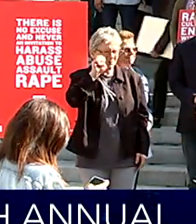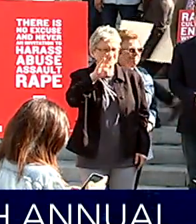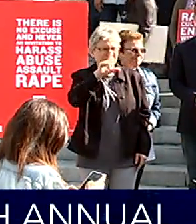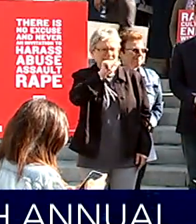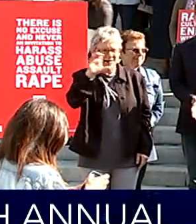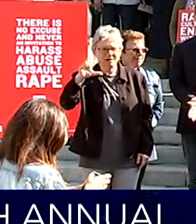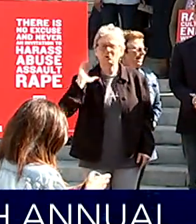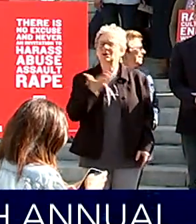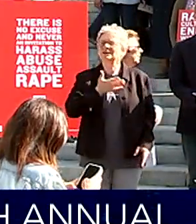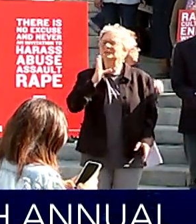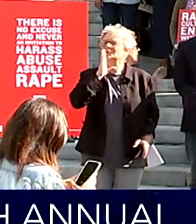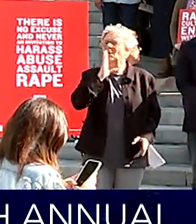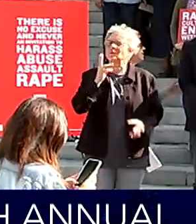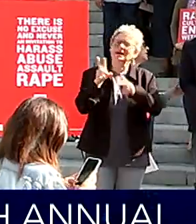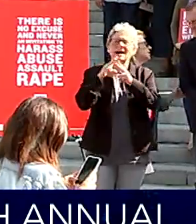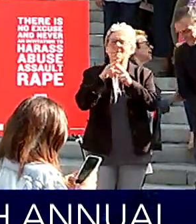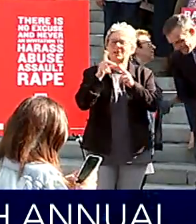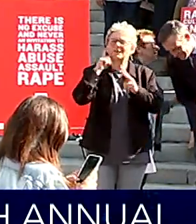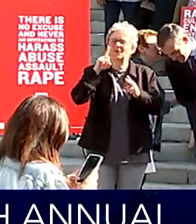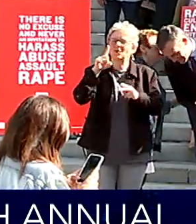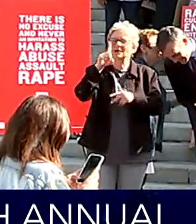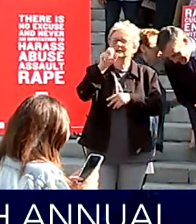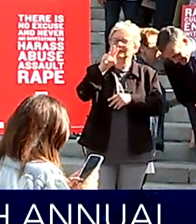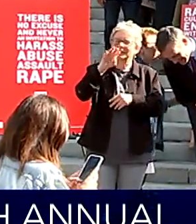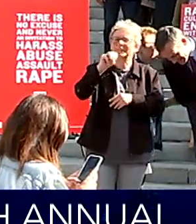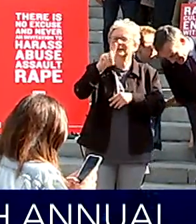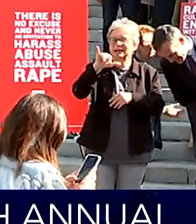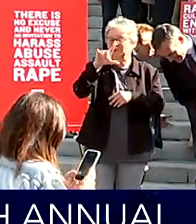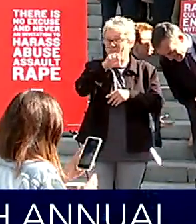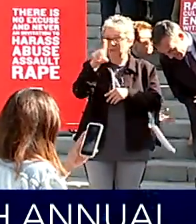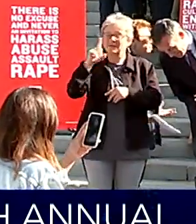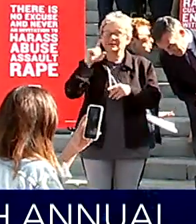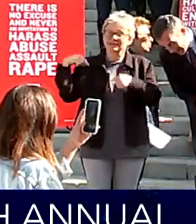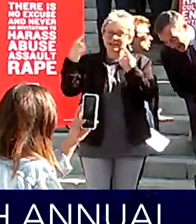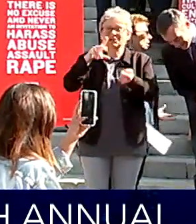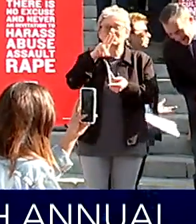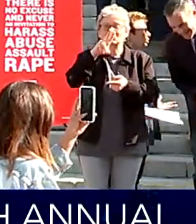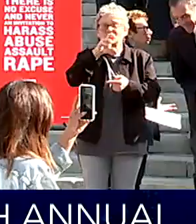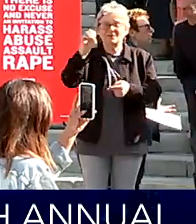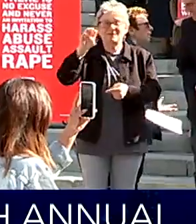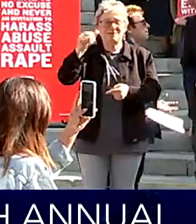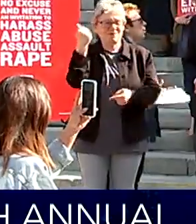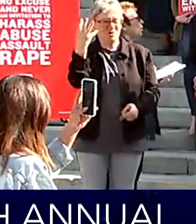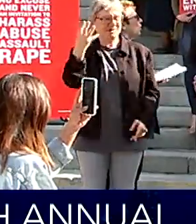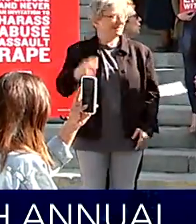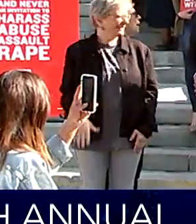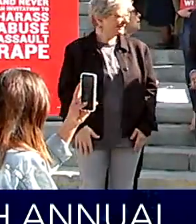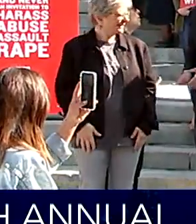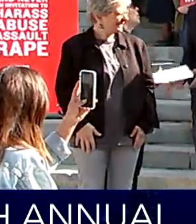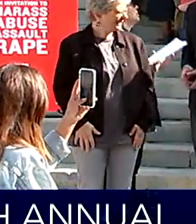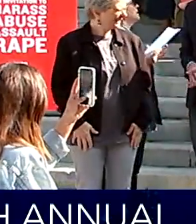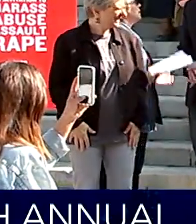we are your spokescouple for Denim Day since 2014.